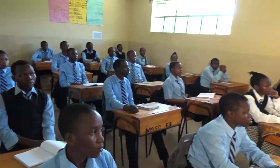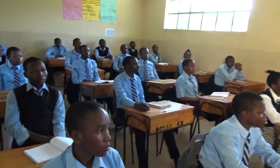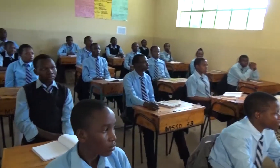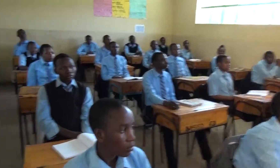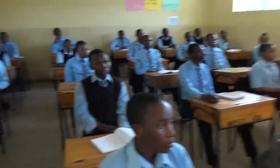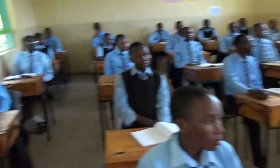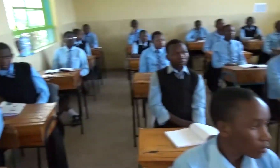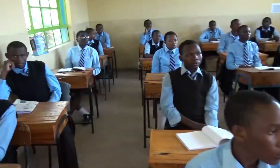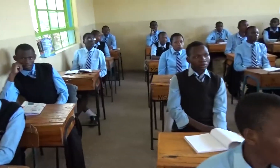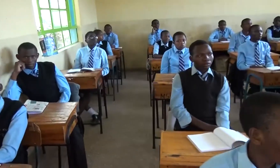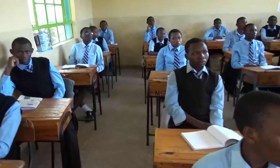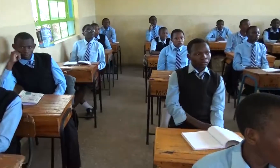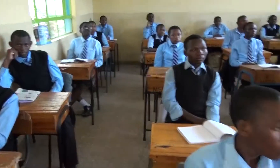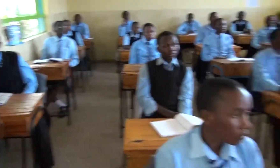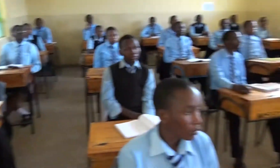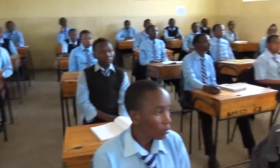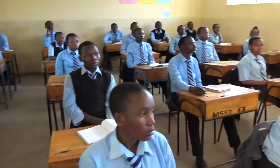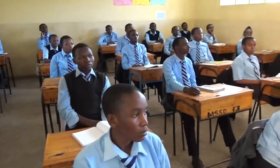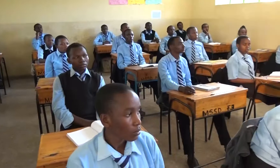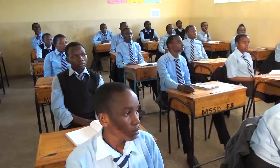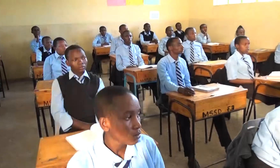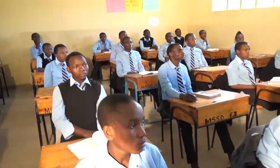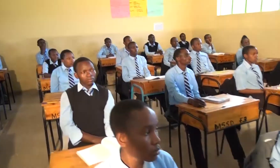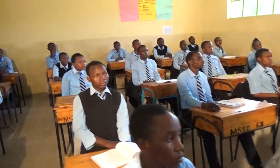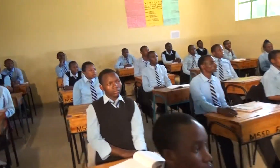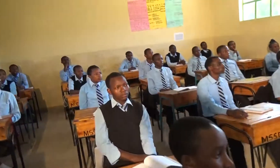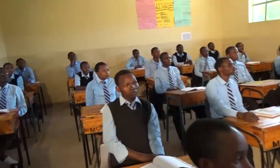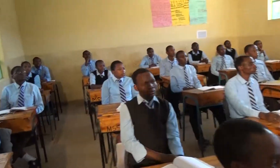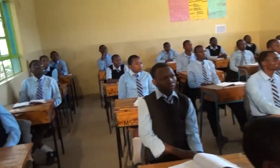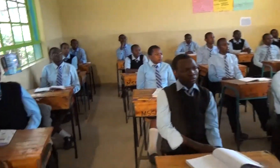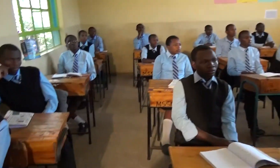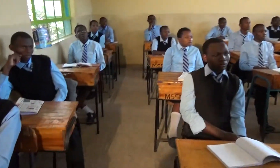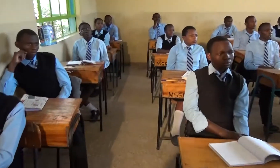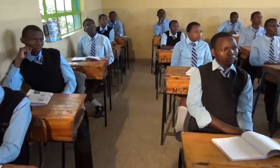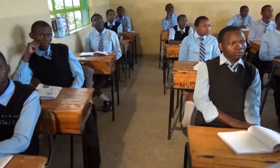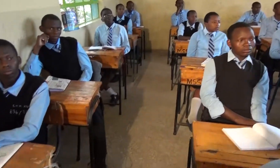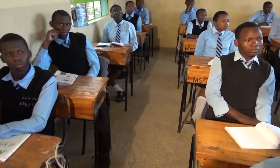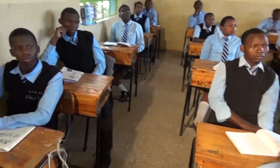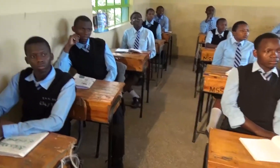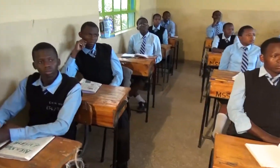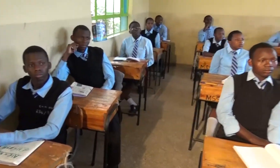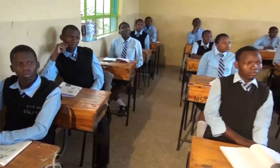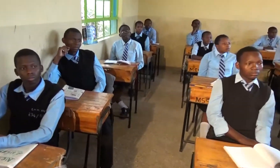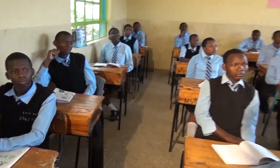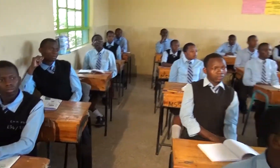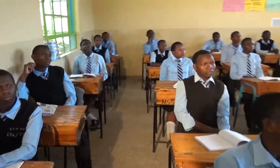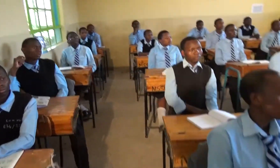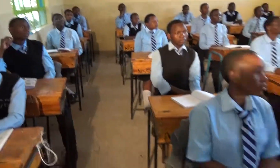A different person. Because before, this one wanted to marry me.